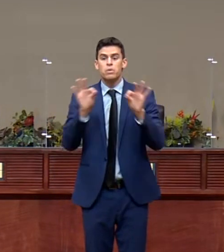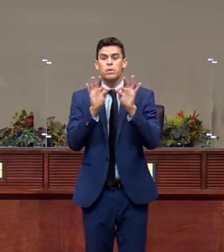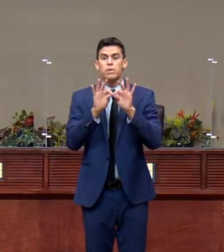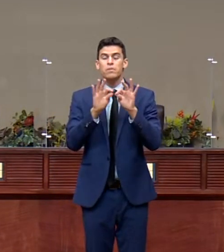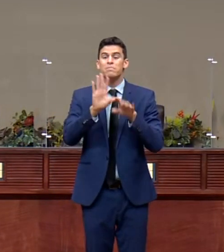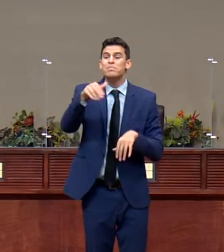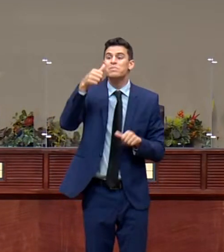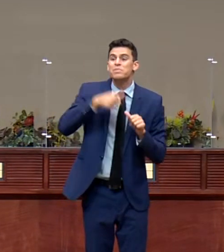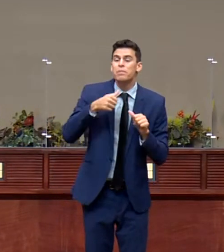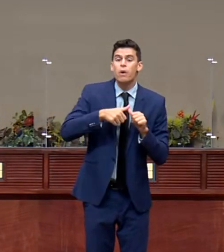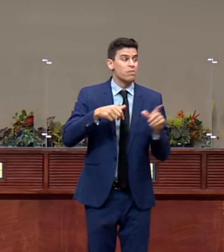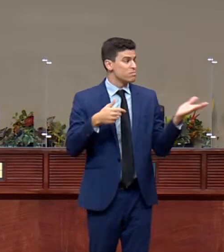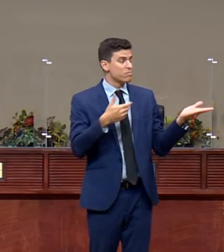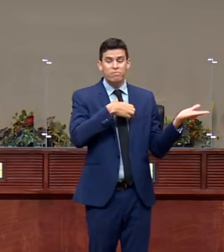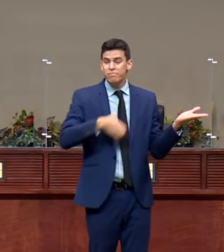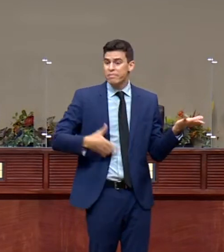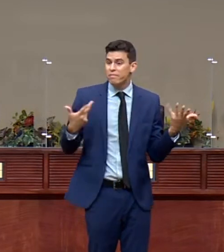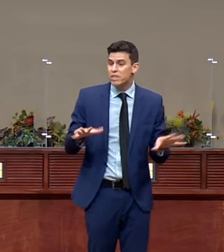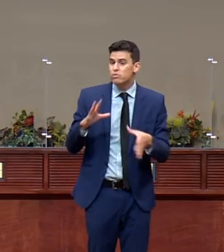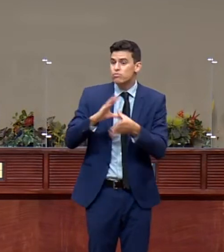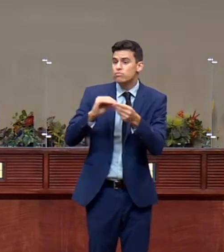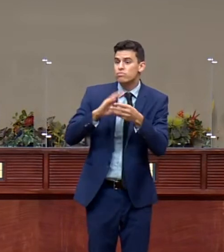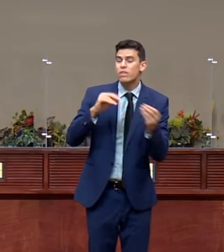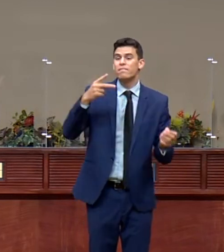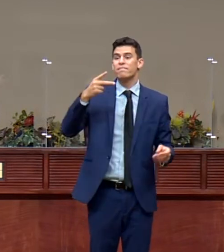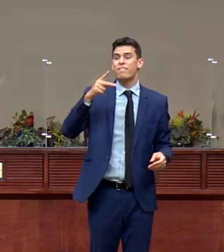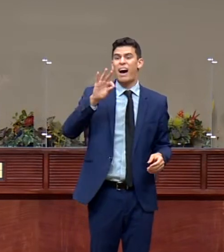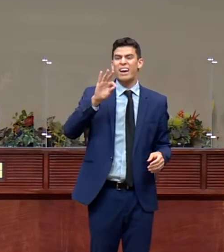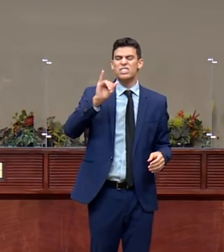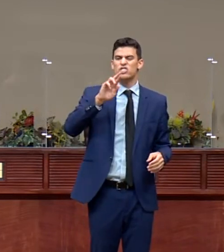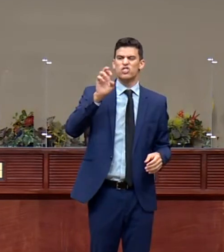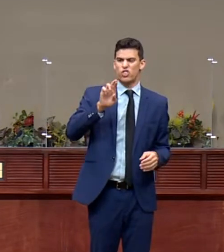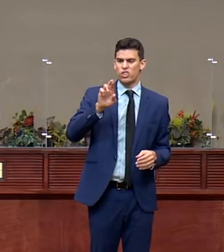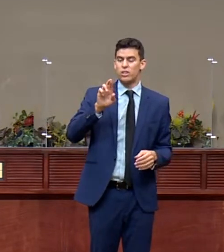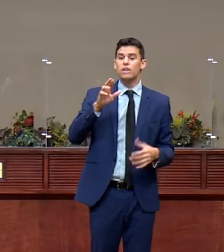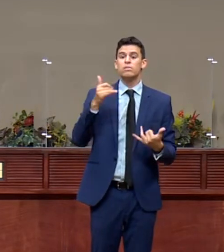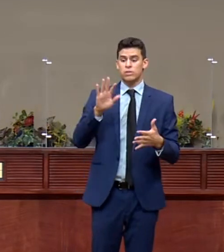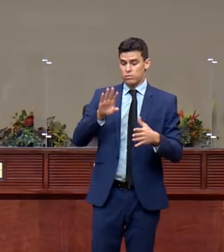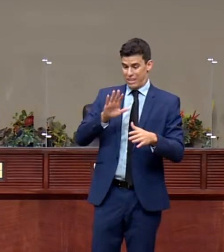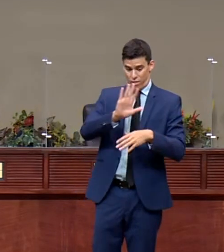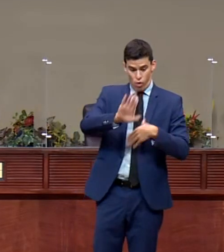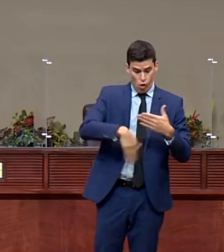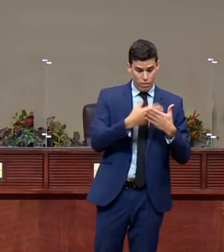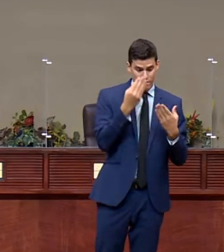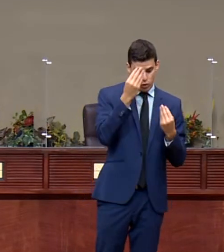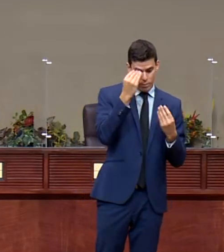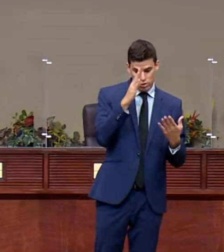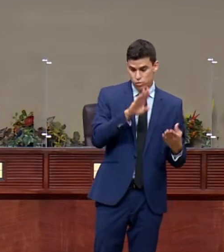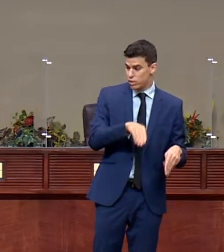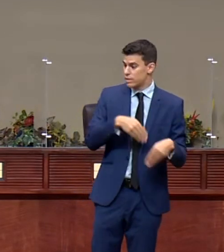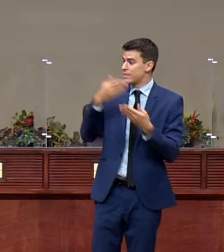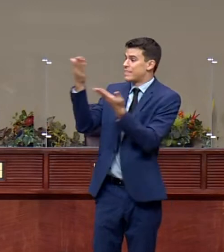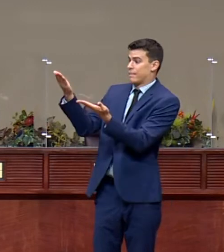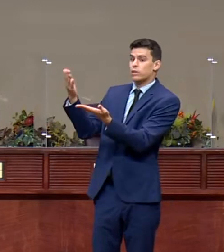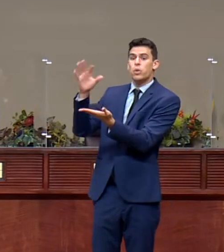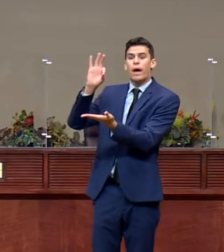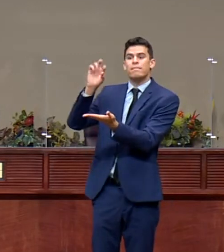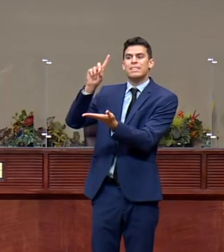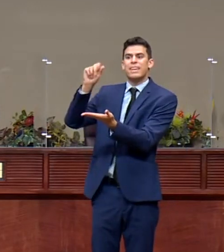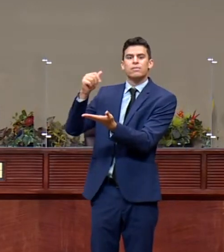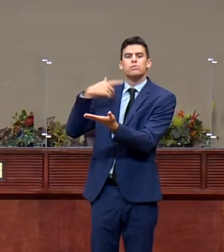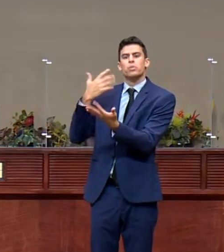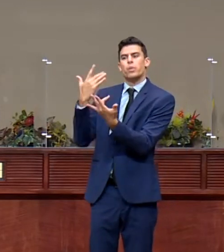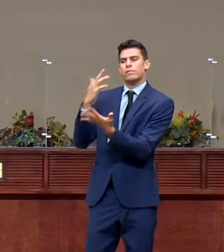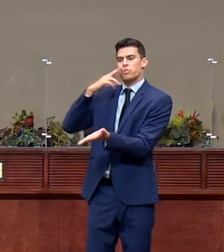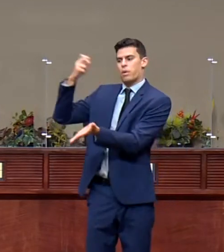Pfizer yesterday has turned their data over to the FDA for evaluation of vaccination for children from ages 5 to